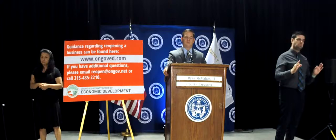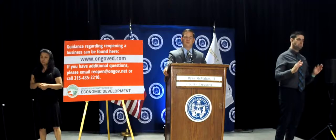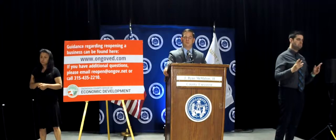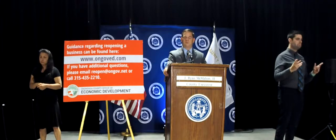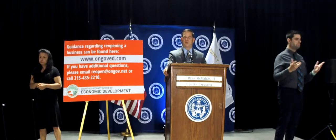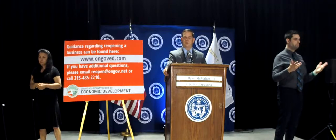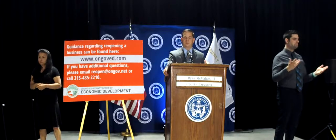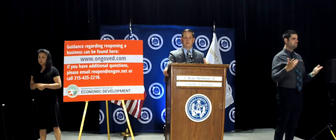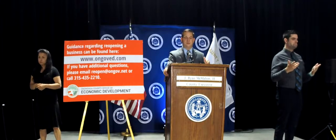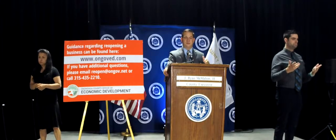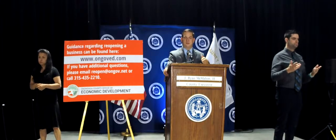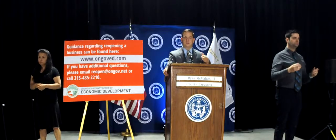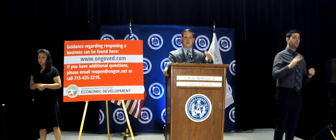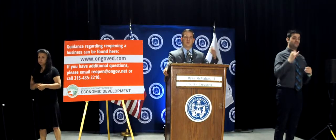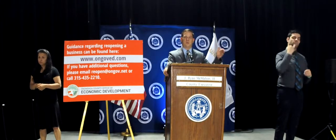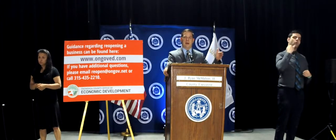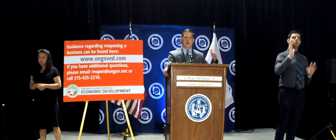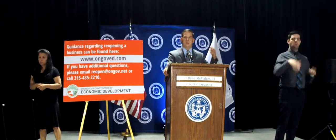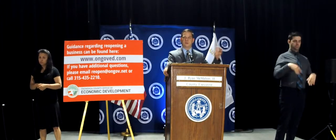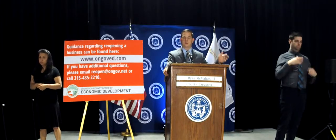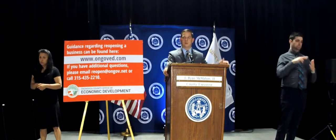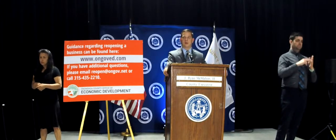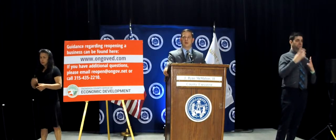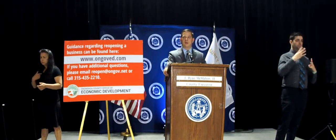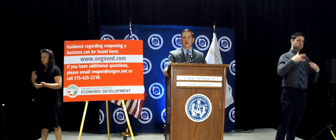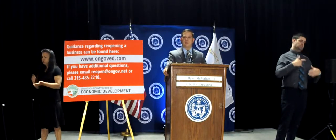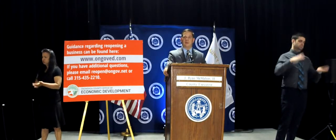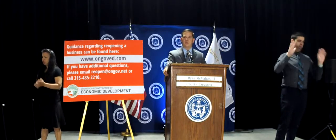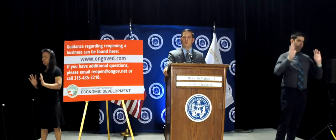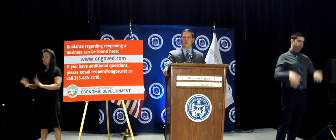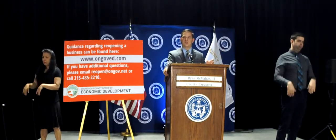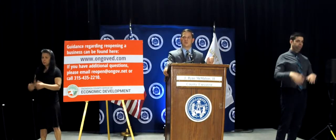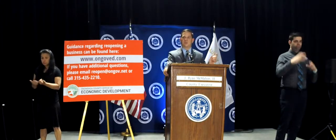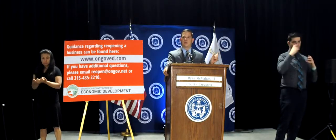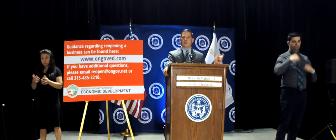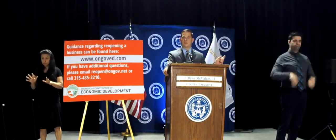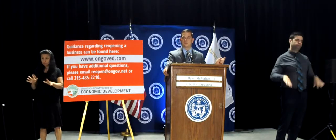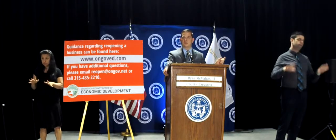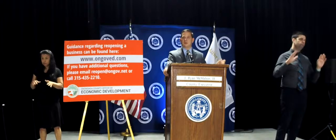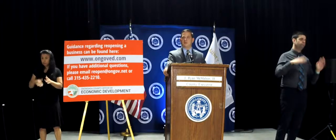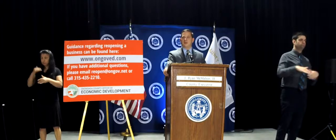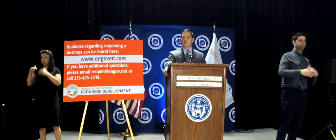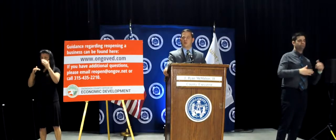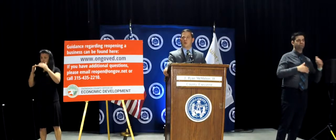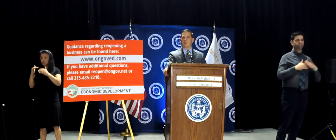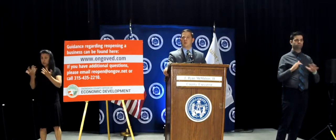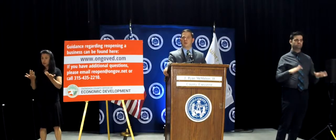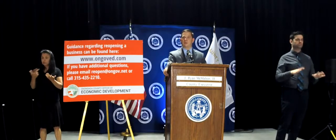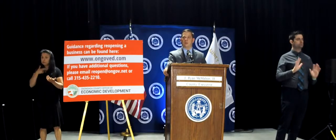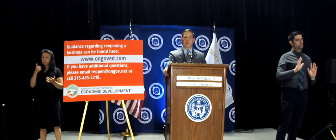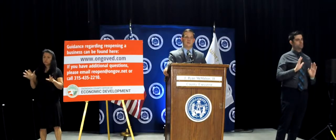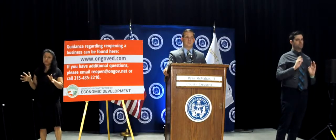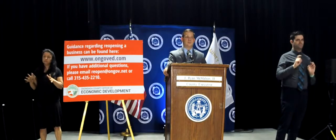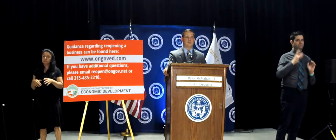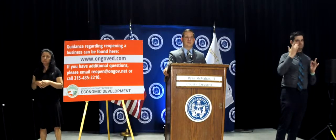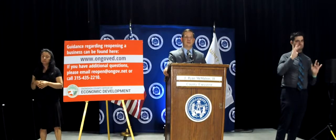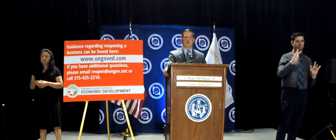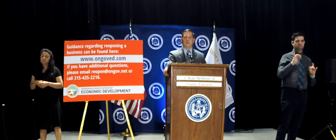you see yourself going backwards a little bit, and then you risk some of those phase 4 liberties